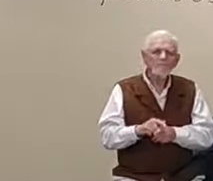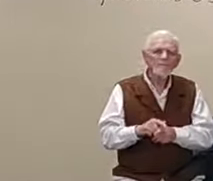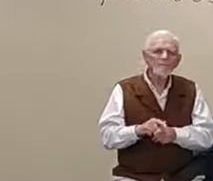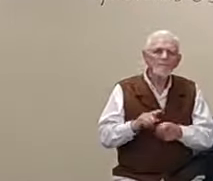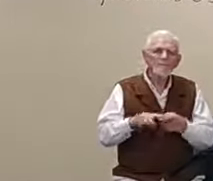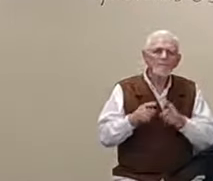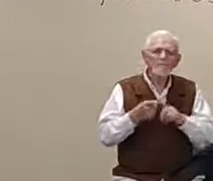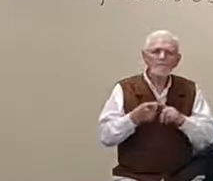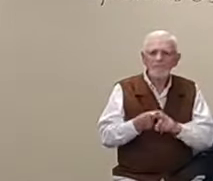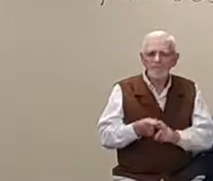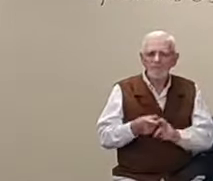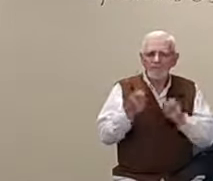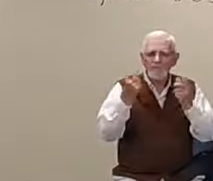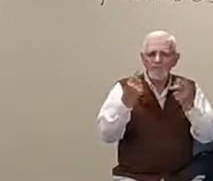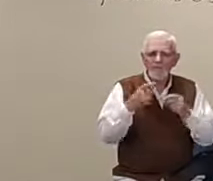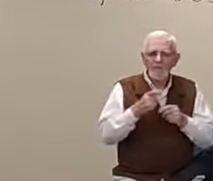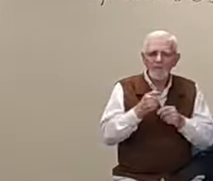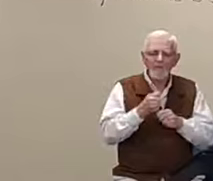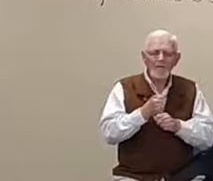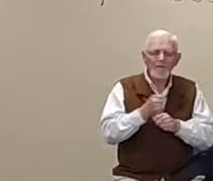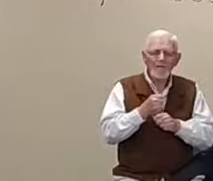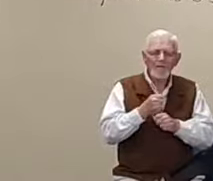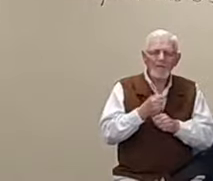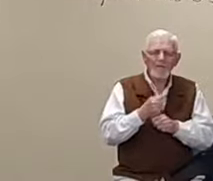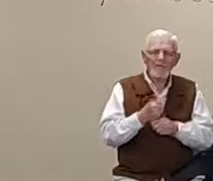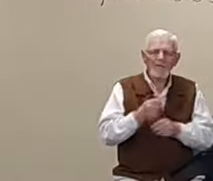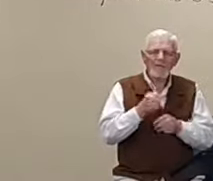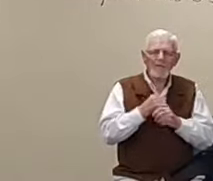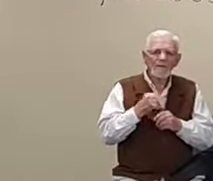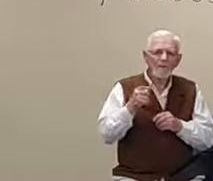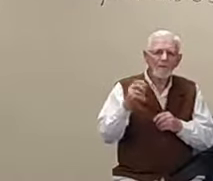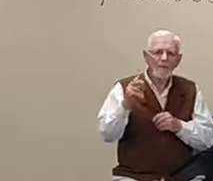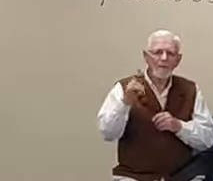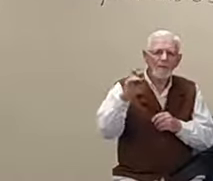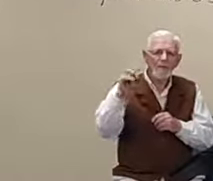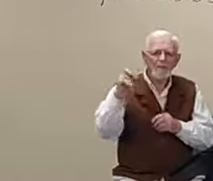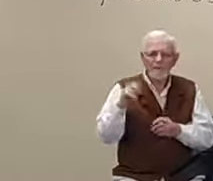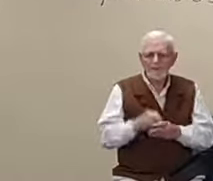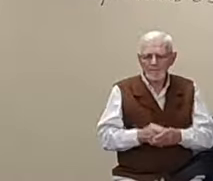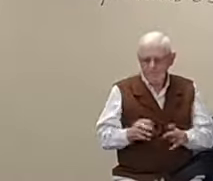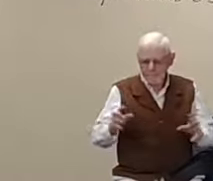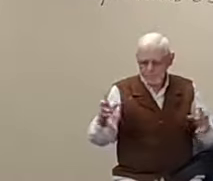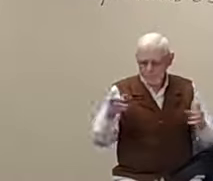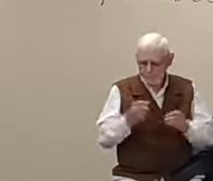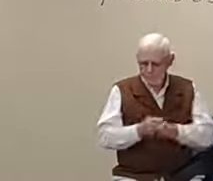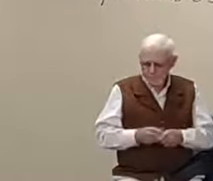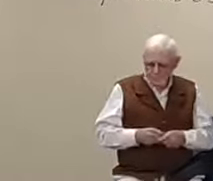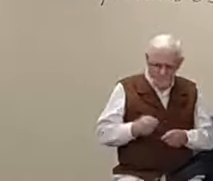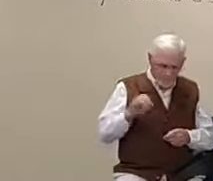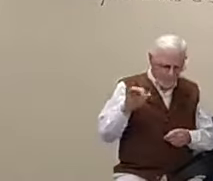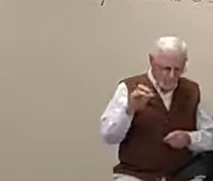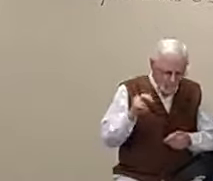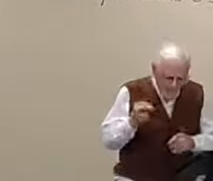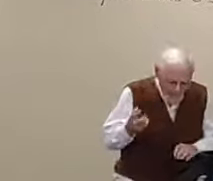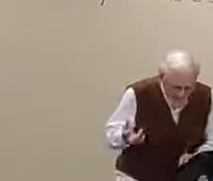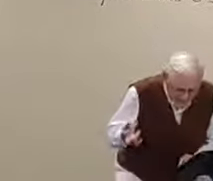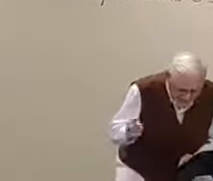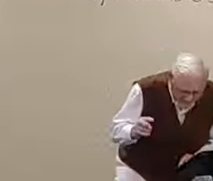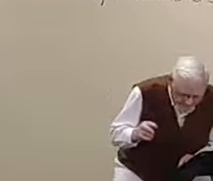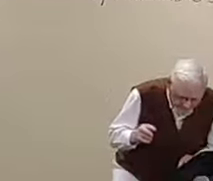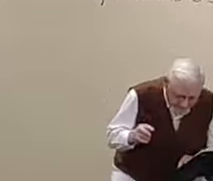Understanding the love of God, having love for the brethren. And I'm going to wrap these last two points up real quick. Go back to John chapter 17,